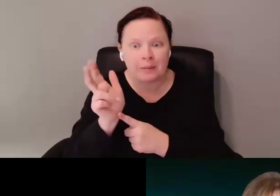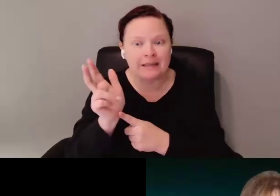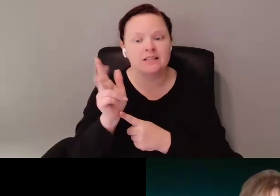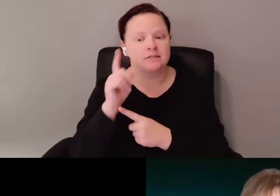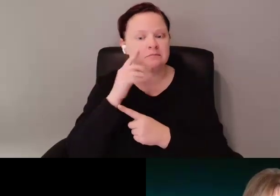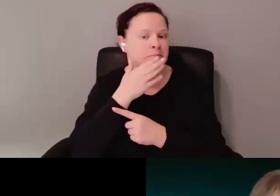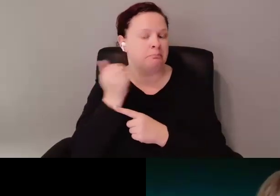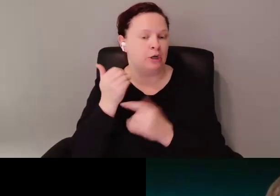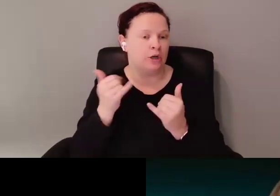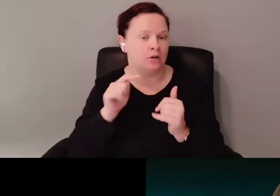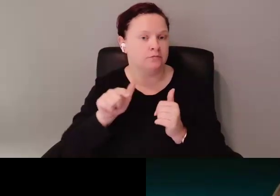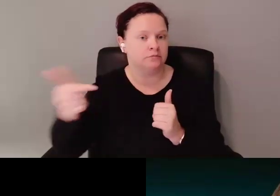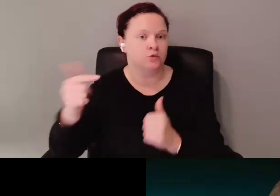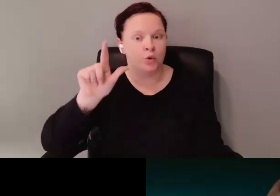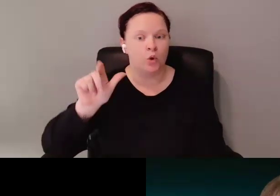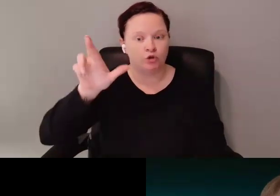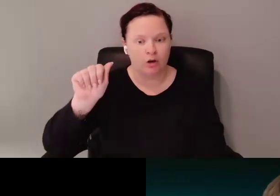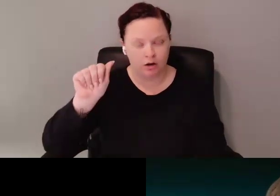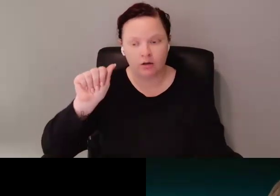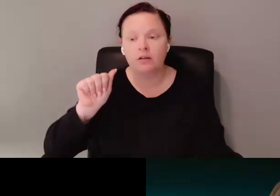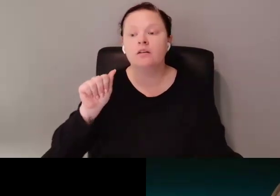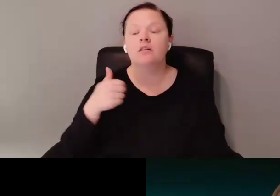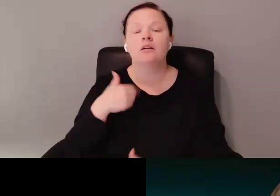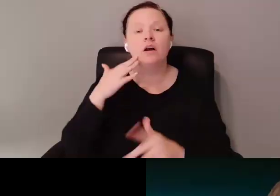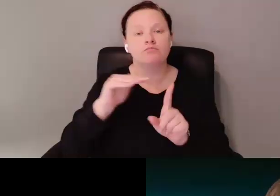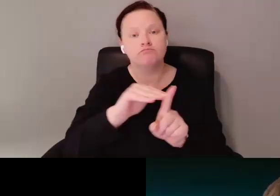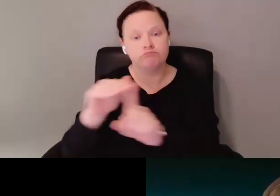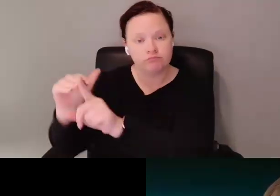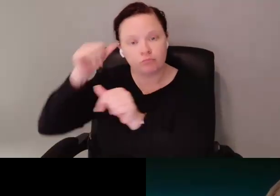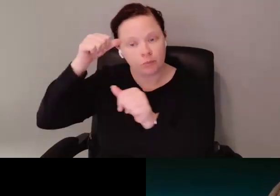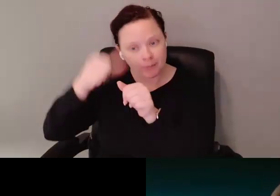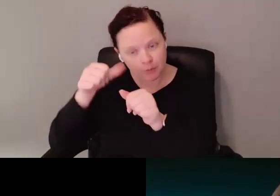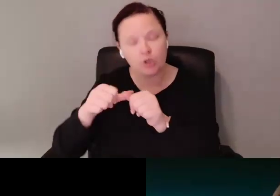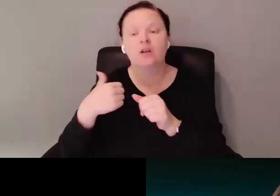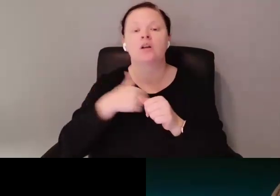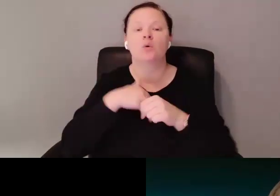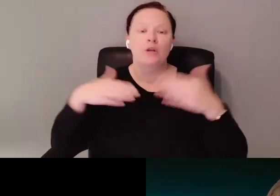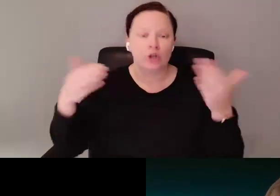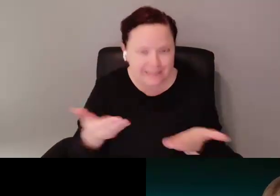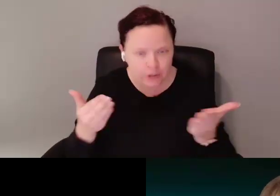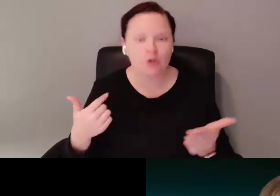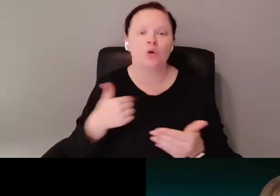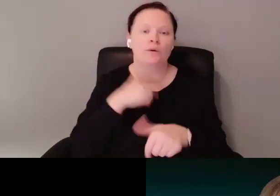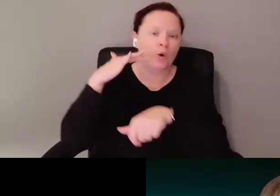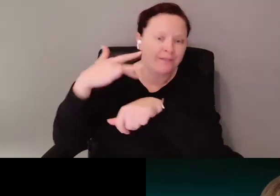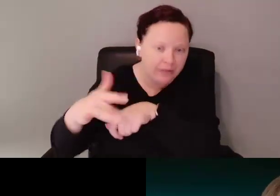better turn it back to Laura. I just do want to remind you that we are here, we are